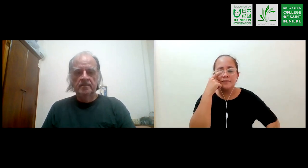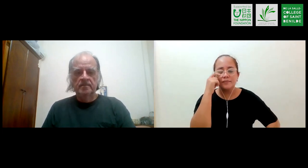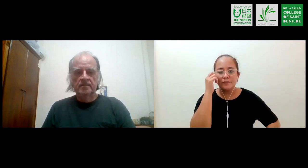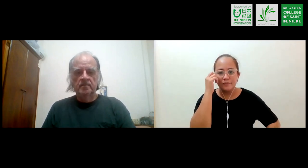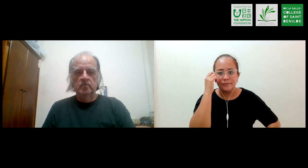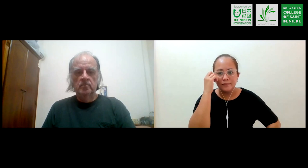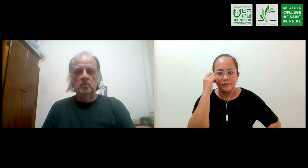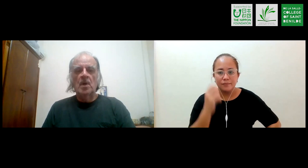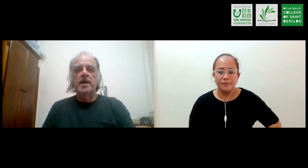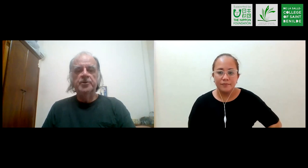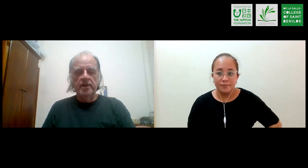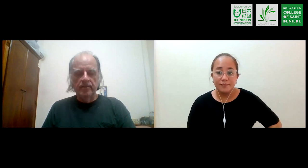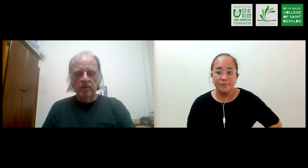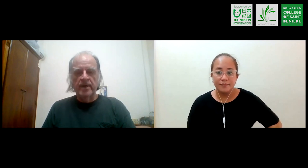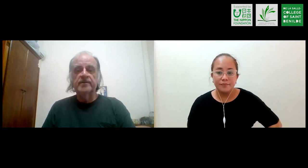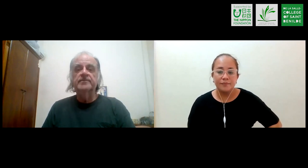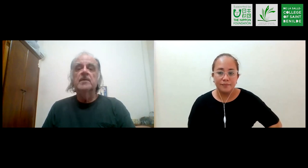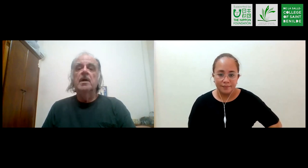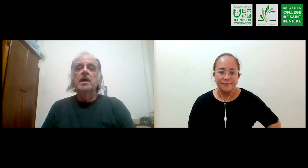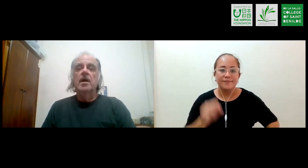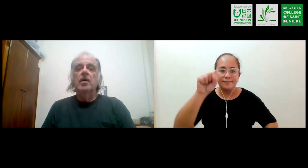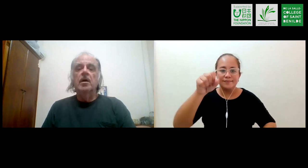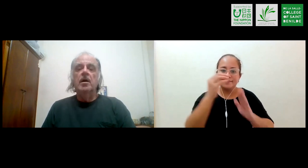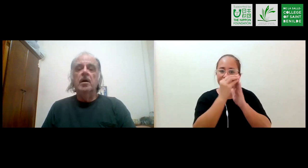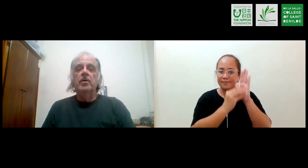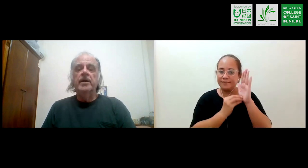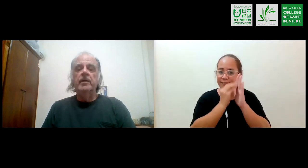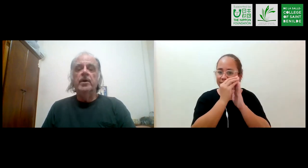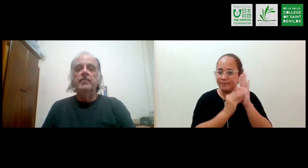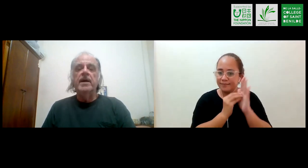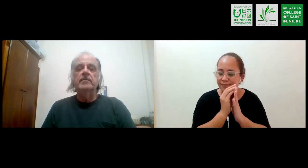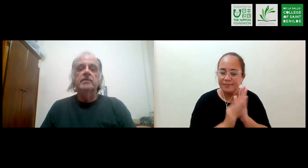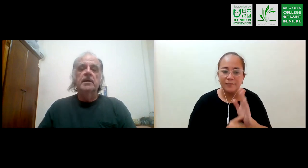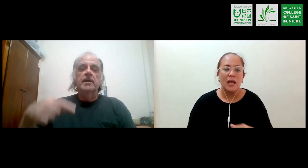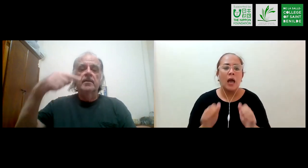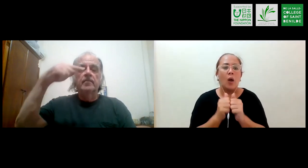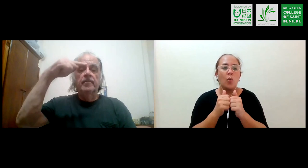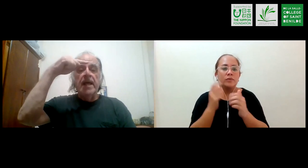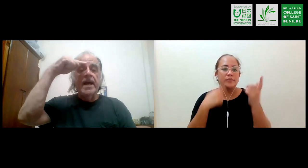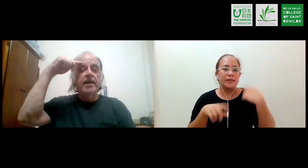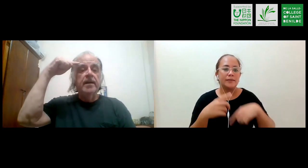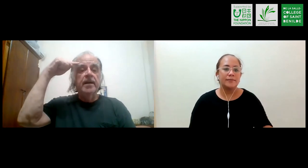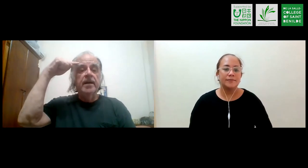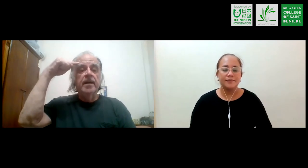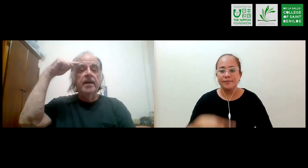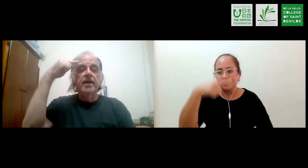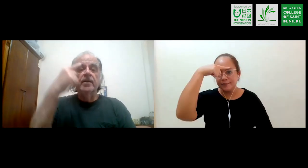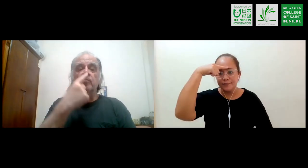Hand shape, Handshake, correct. index finger. Okay, what about black and